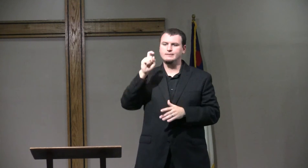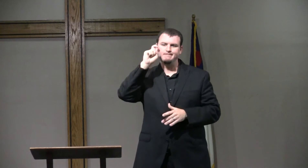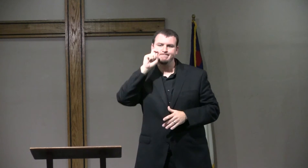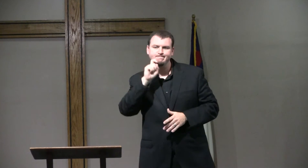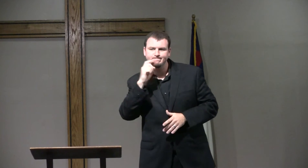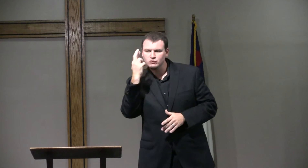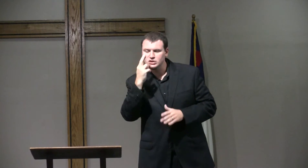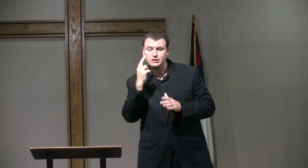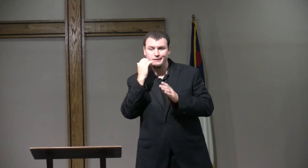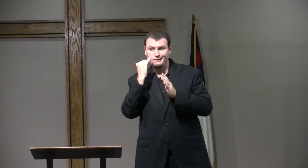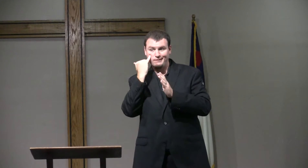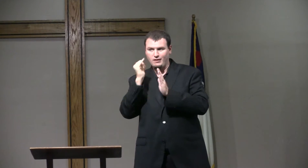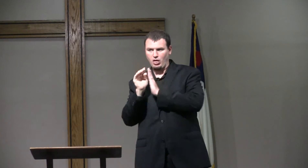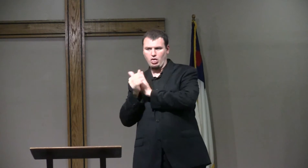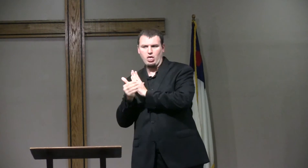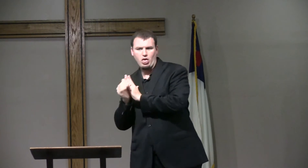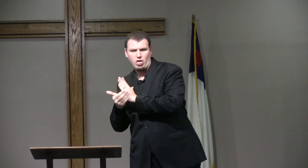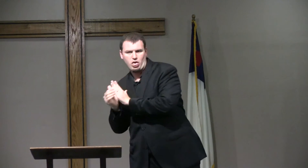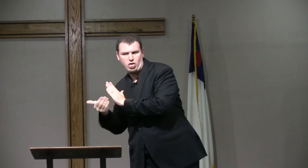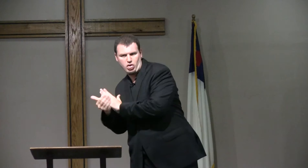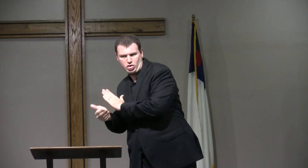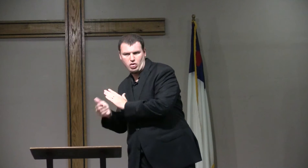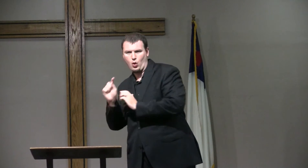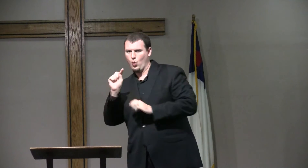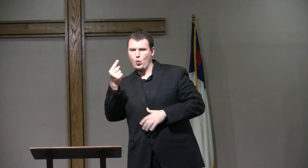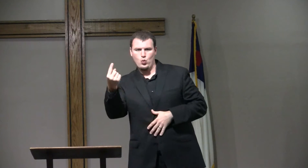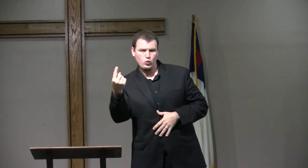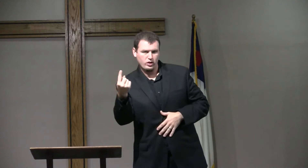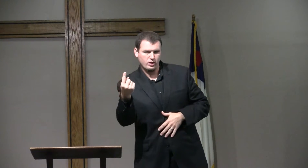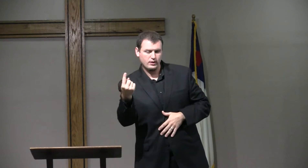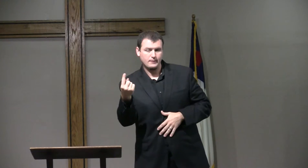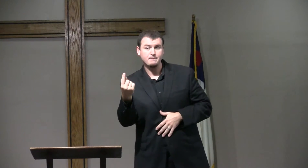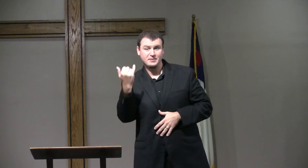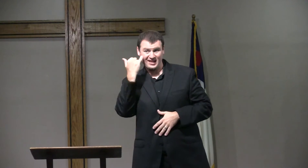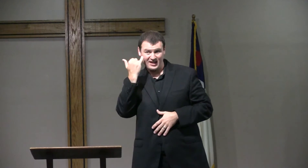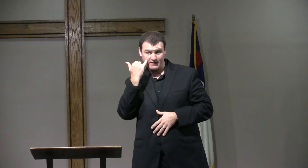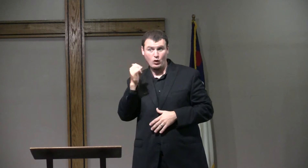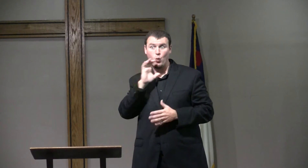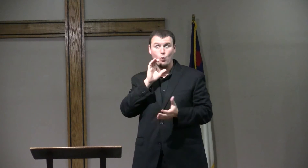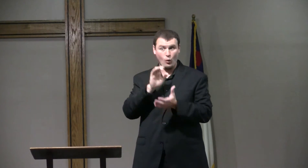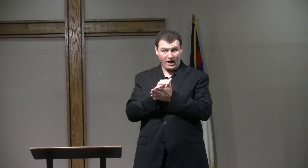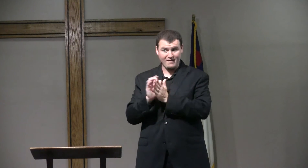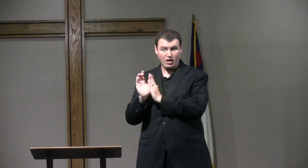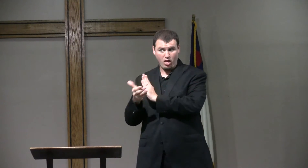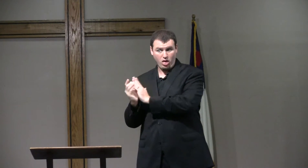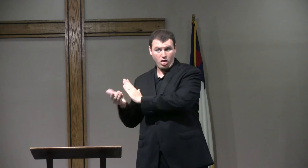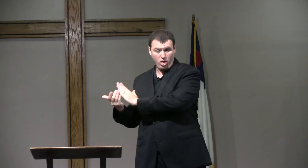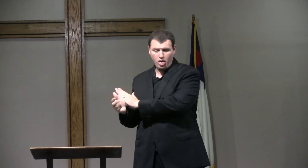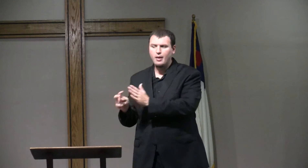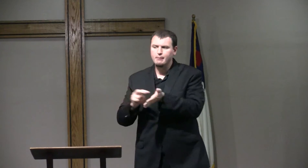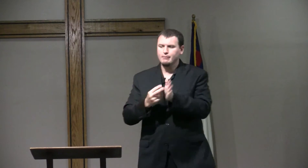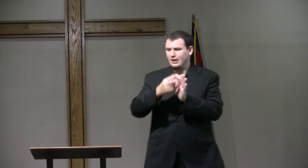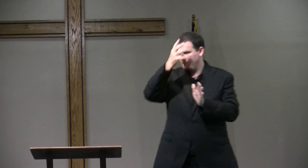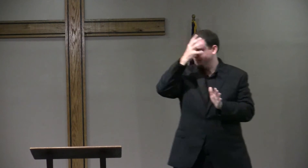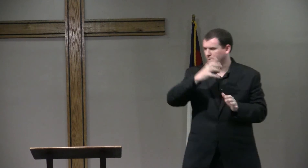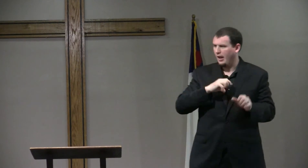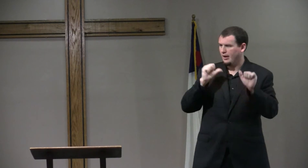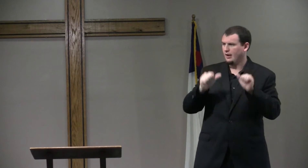limited divorce to only adultery. So divorce was allowed only if the wife committed